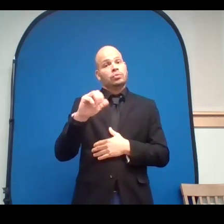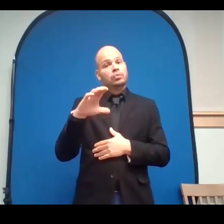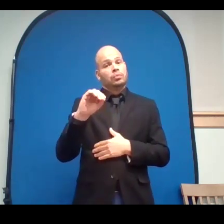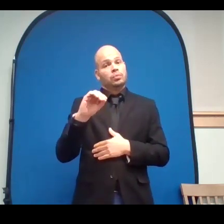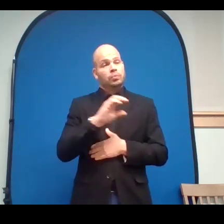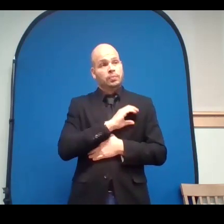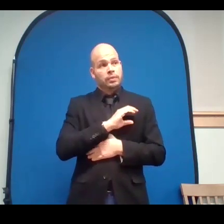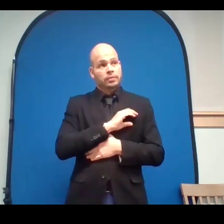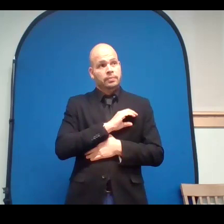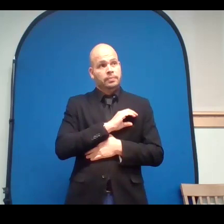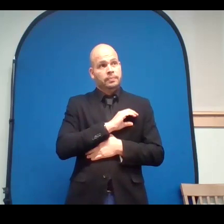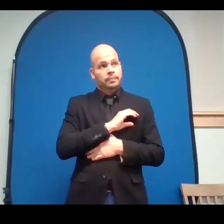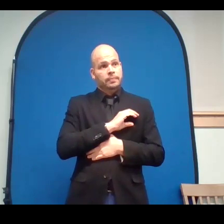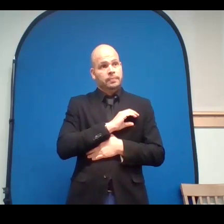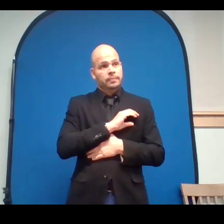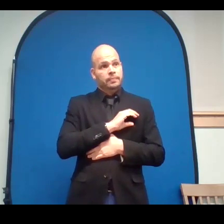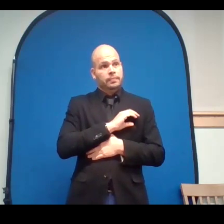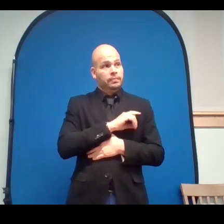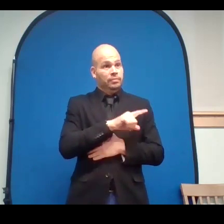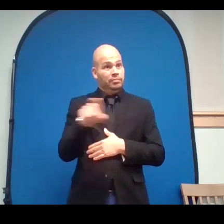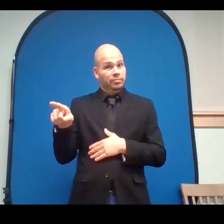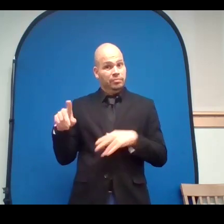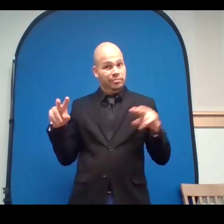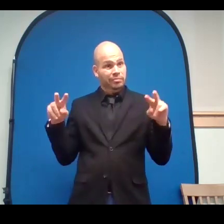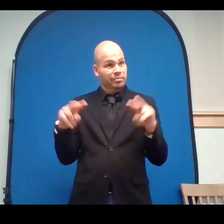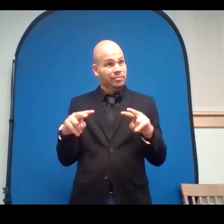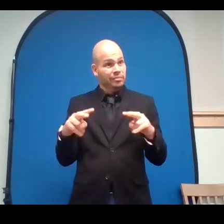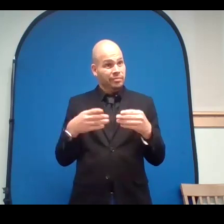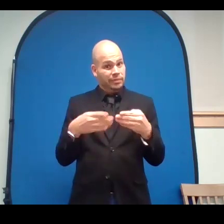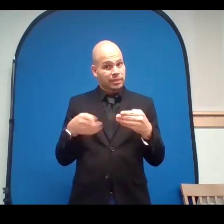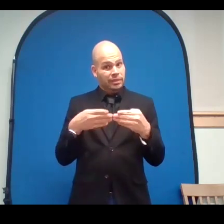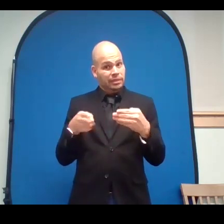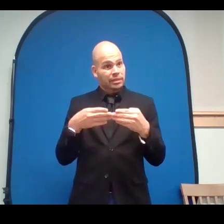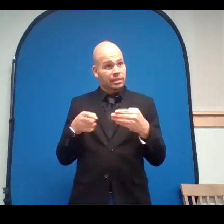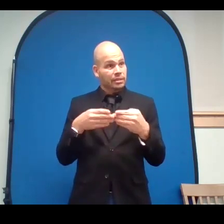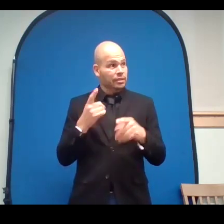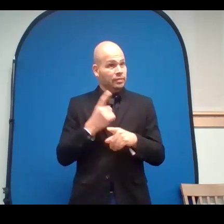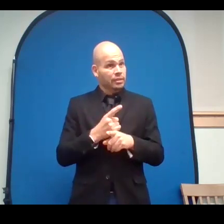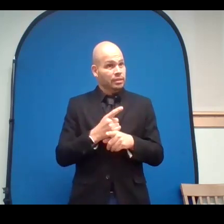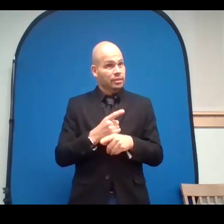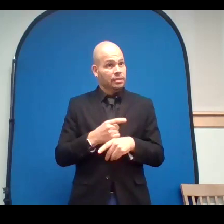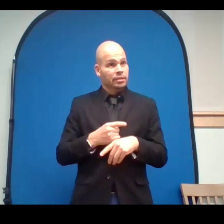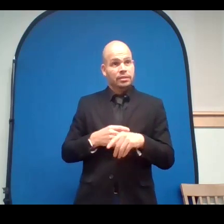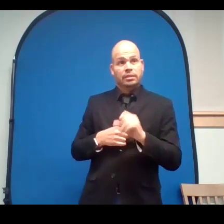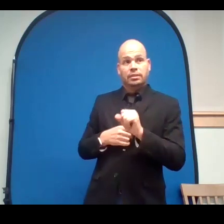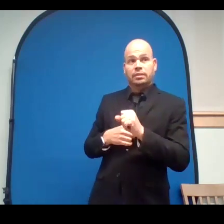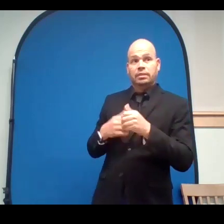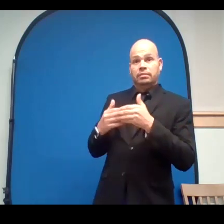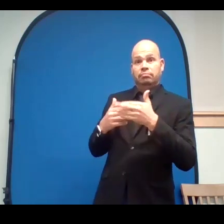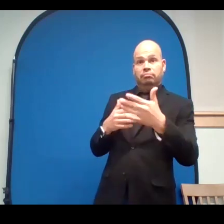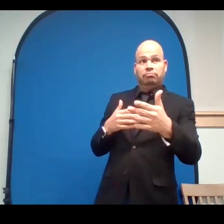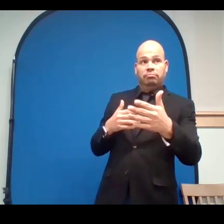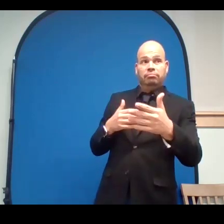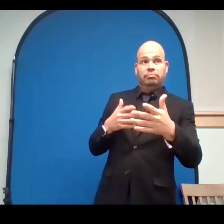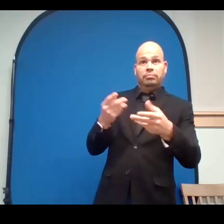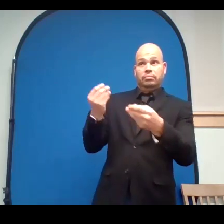been watching the entryways to the unit, right? Eventually, I was informed that they